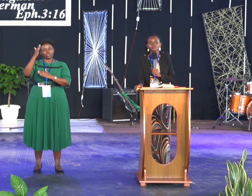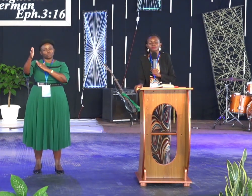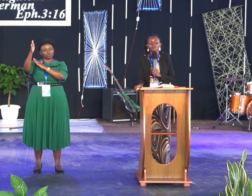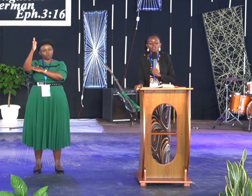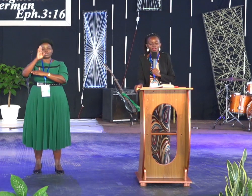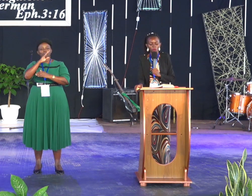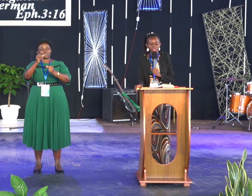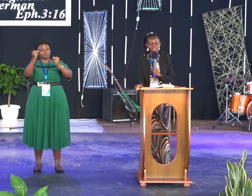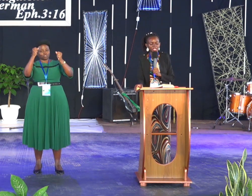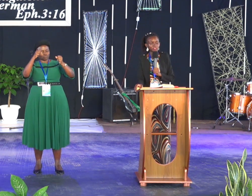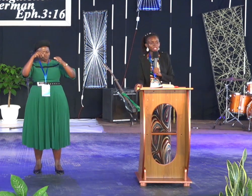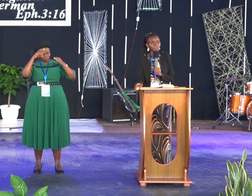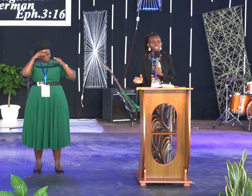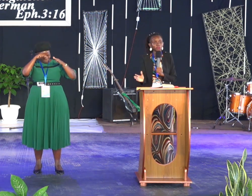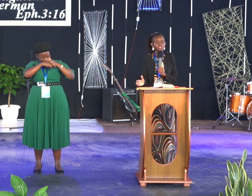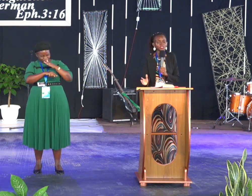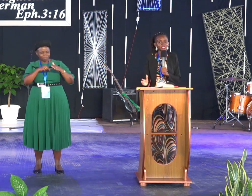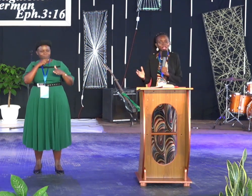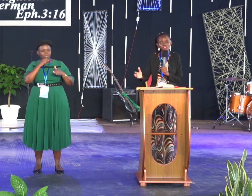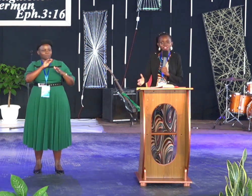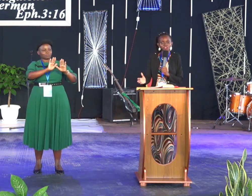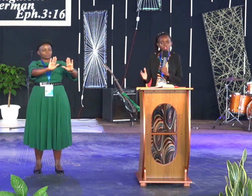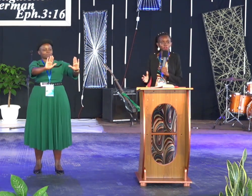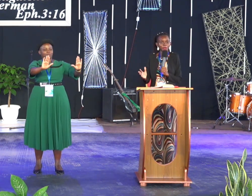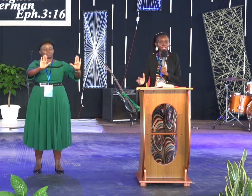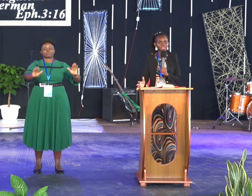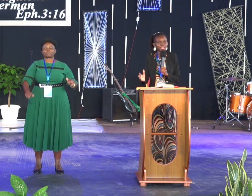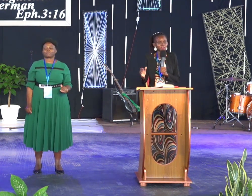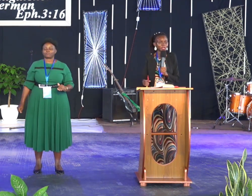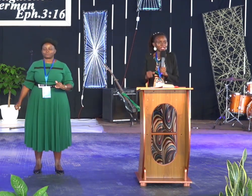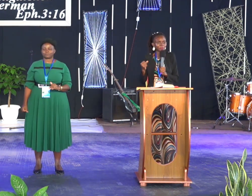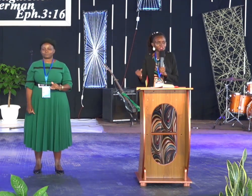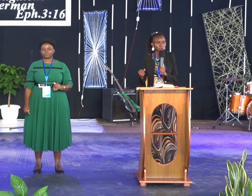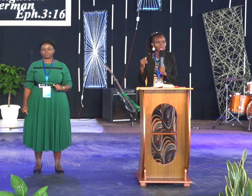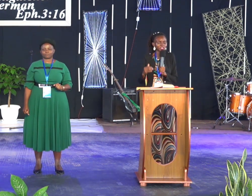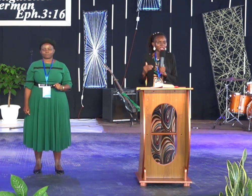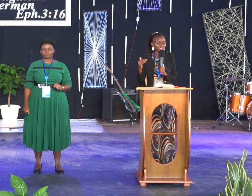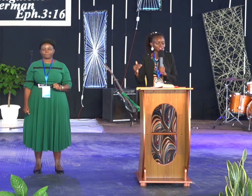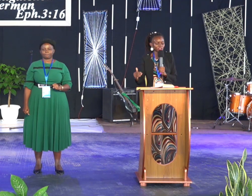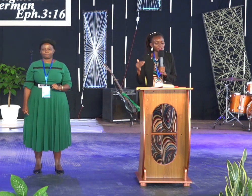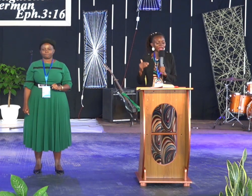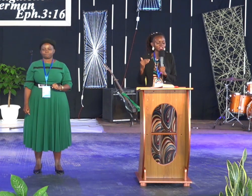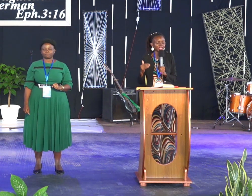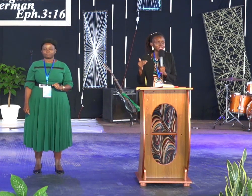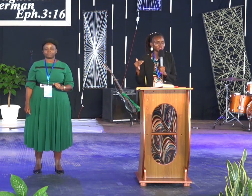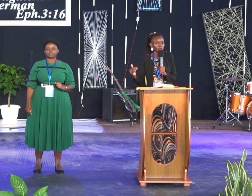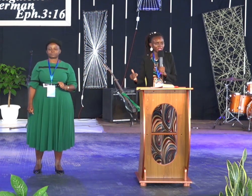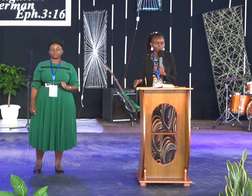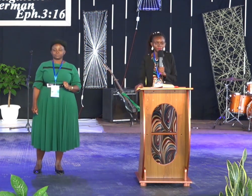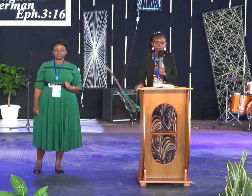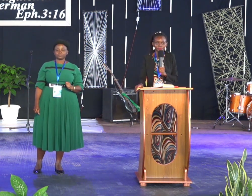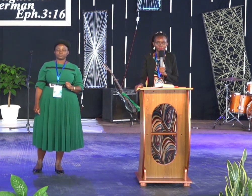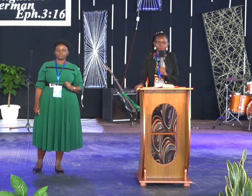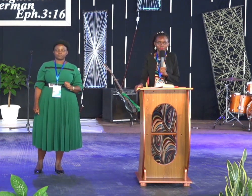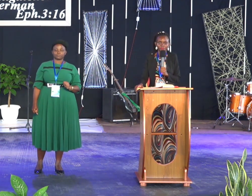omuntu ow'omunda. I want to tell you that every situation that comes unto you, the Lord permits it that you may become strong and you get close to him and you get to know